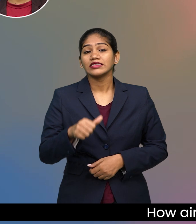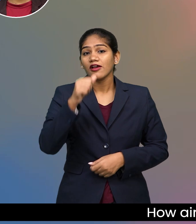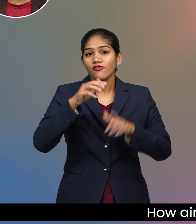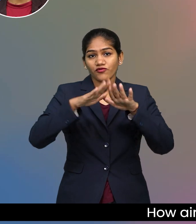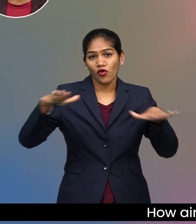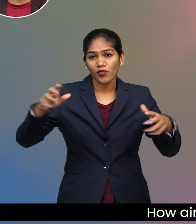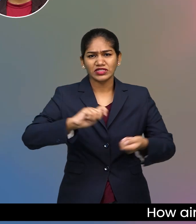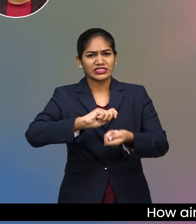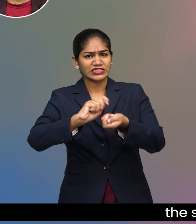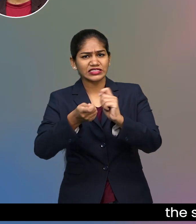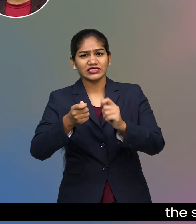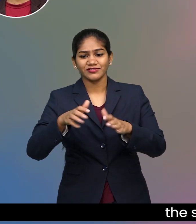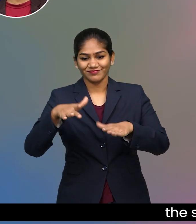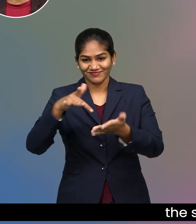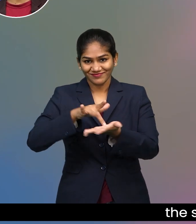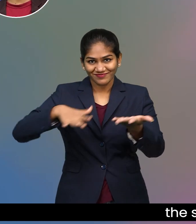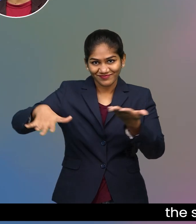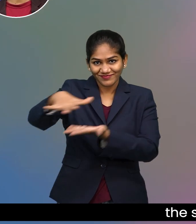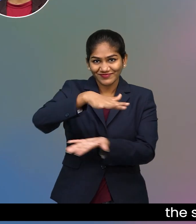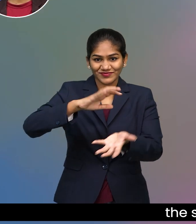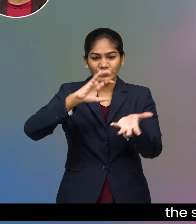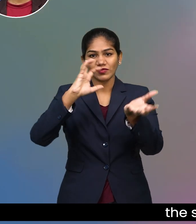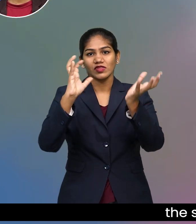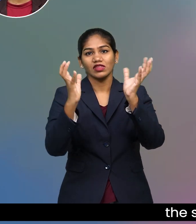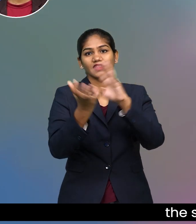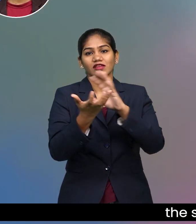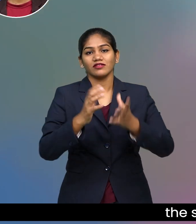water transform the surface of the earth.